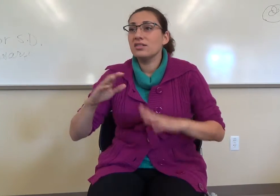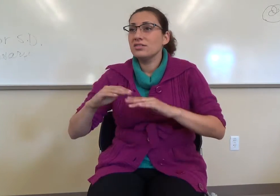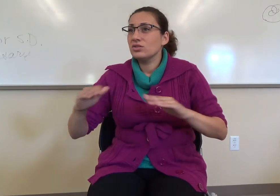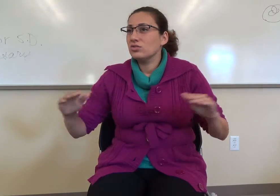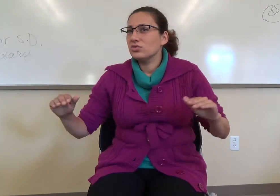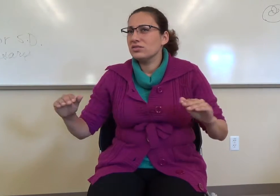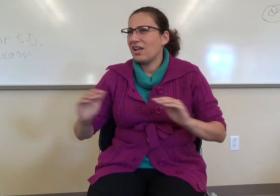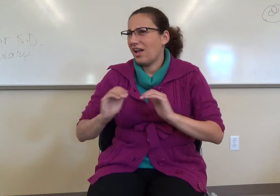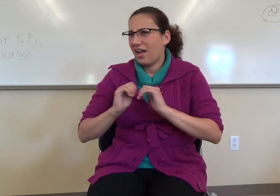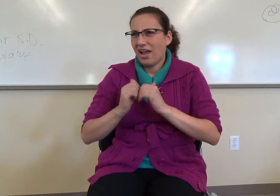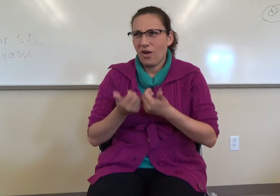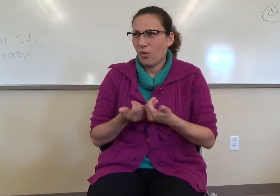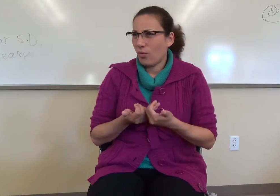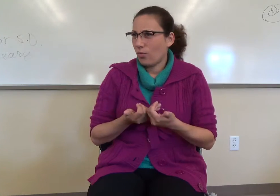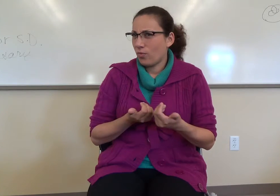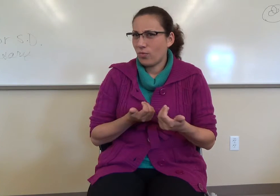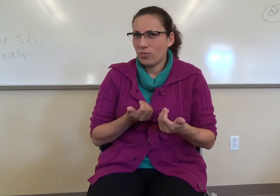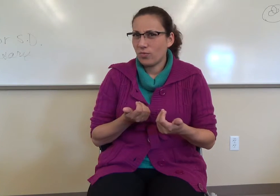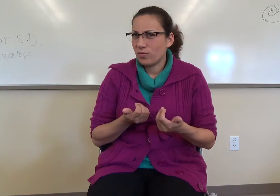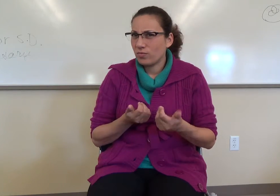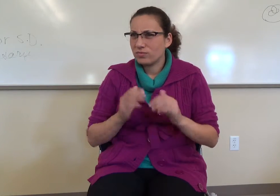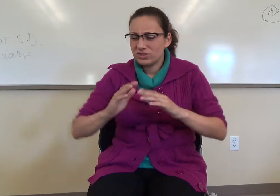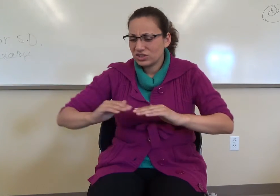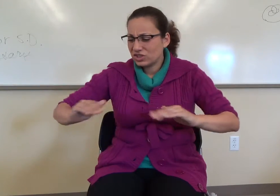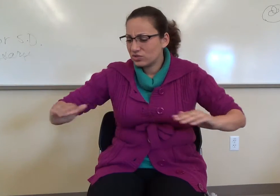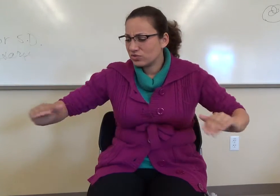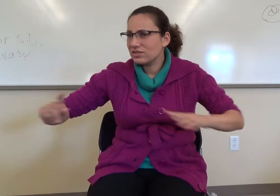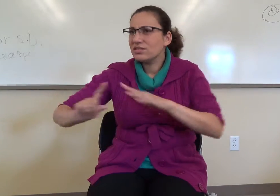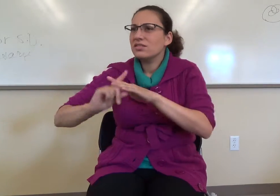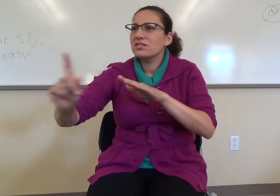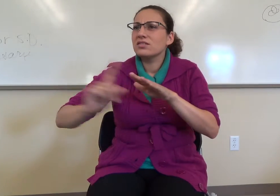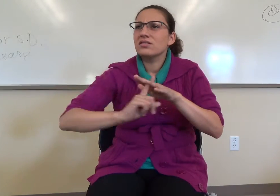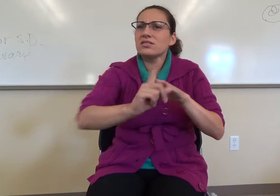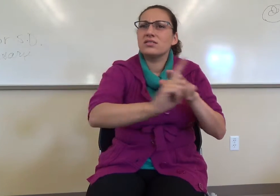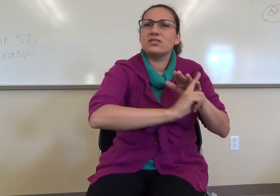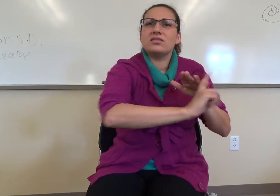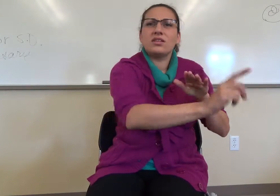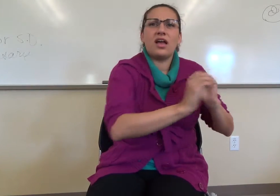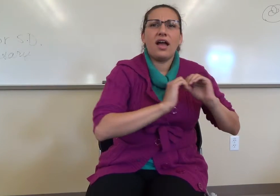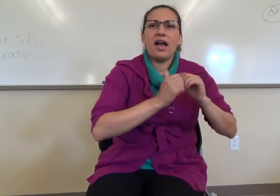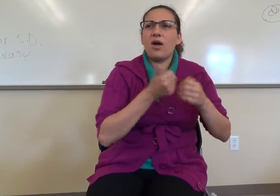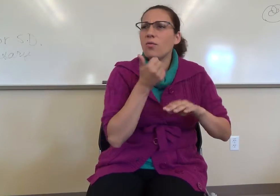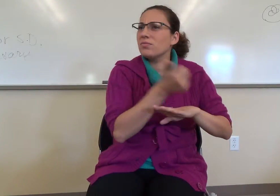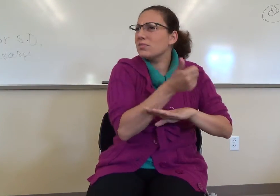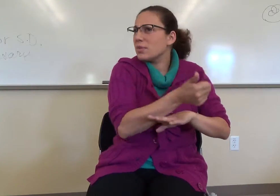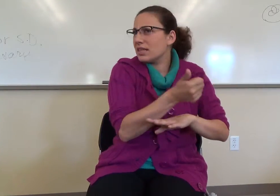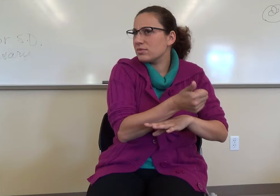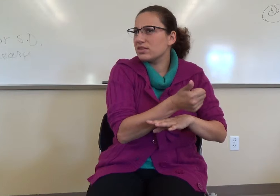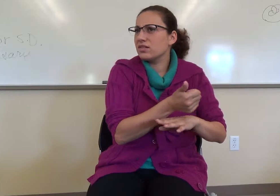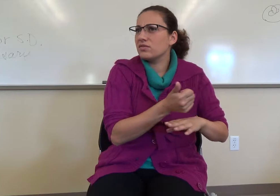how are children escaping by themselves?